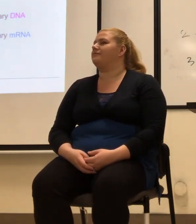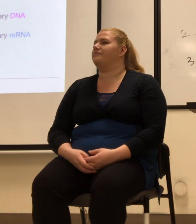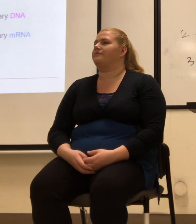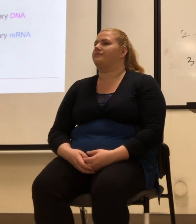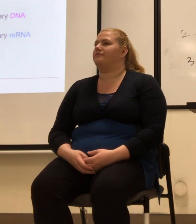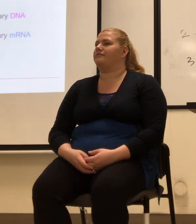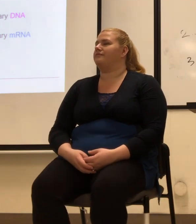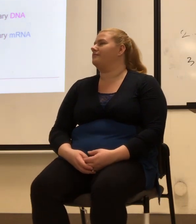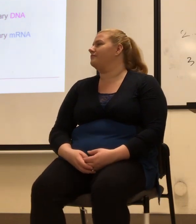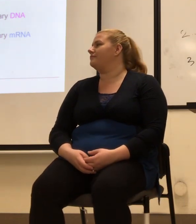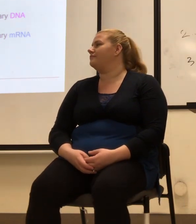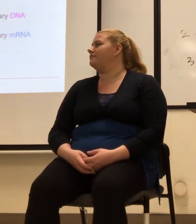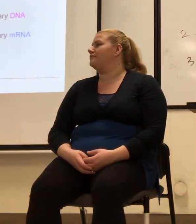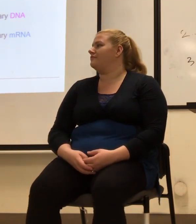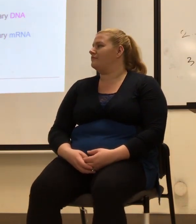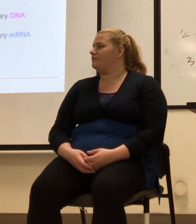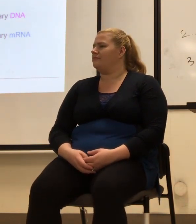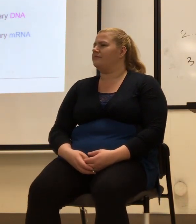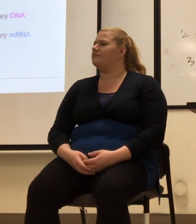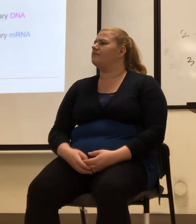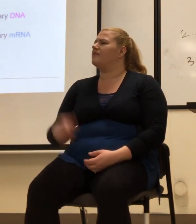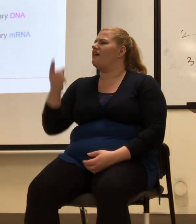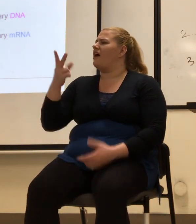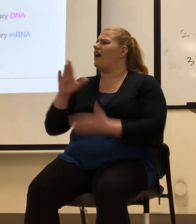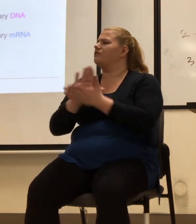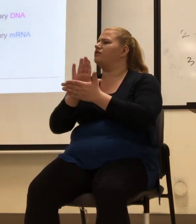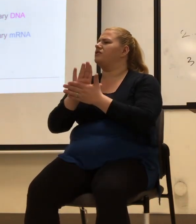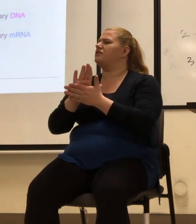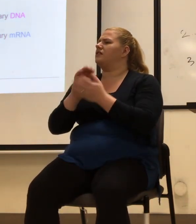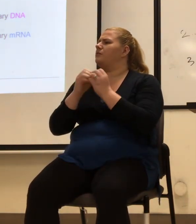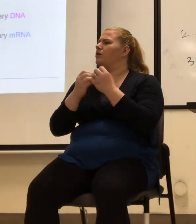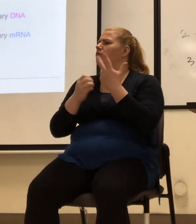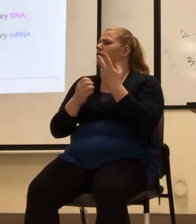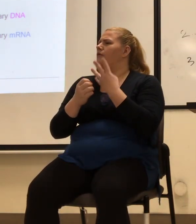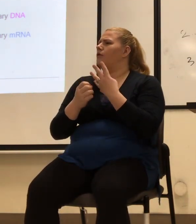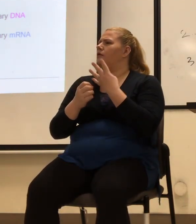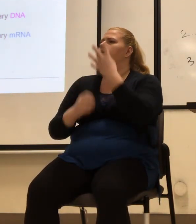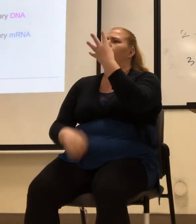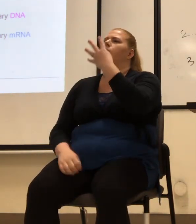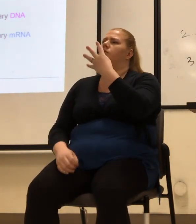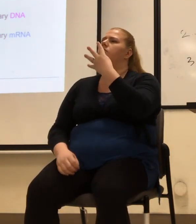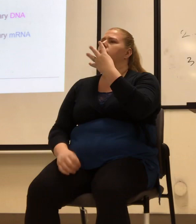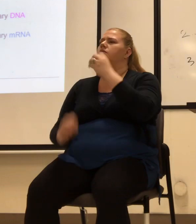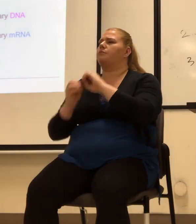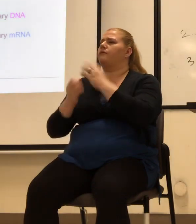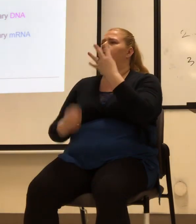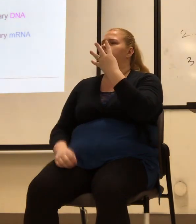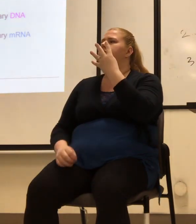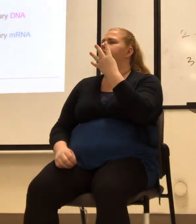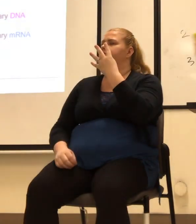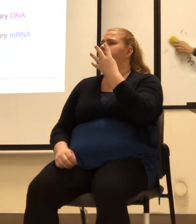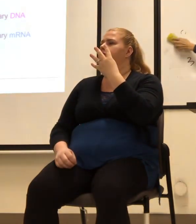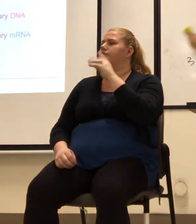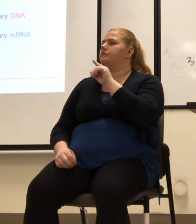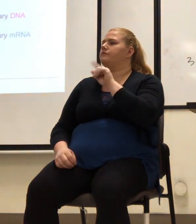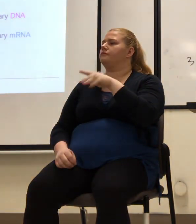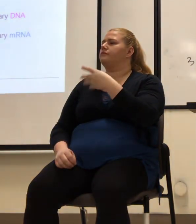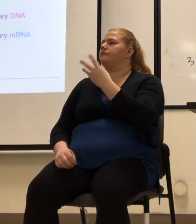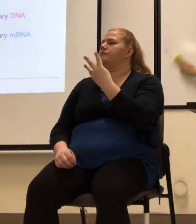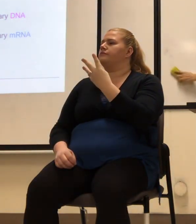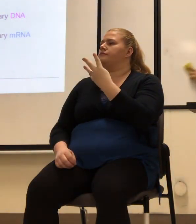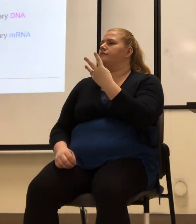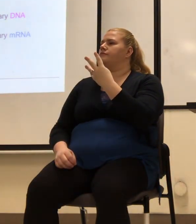What number on the half sheet are we on? 3 or 4? Are we on 3? Oh, 4. We're on 4. Yeah, I think 4